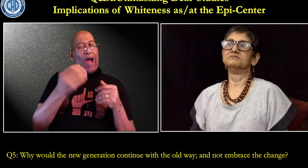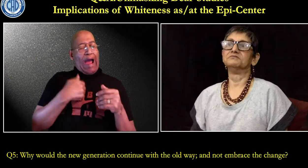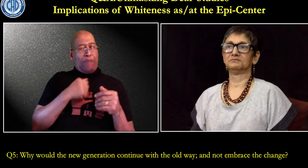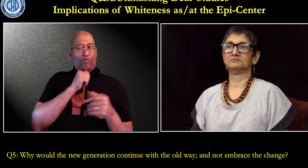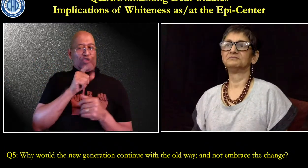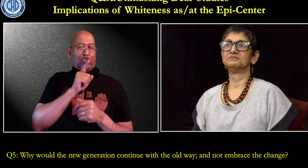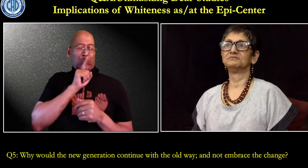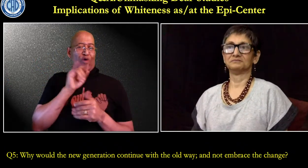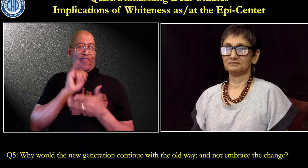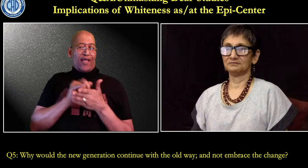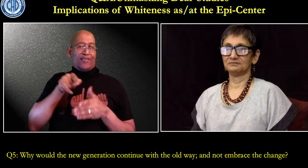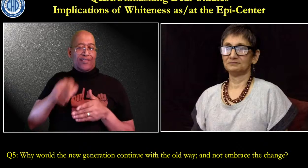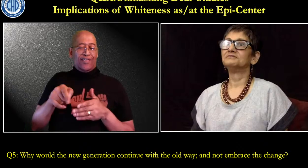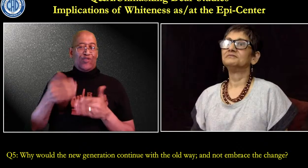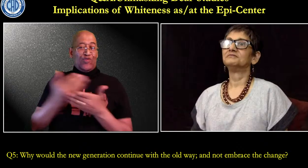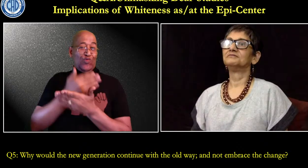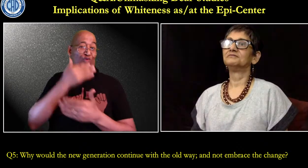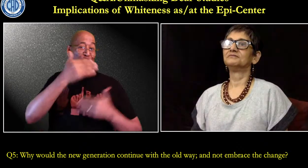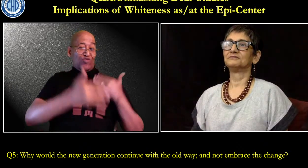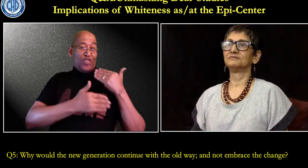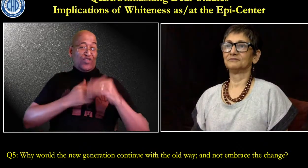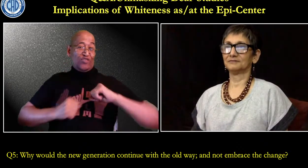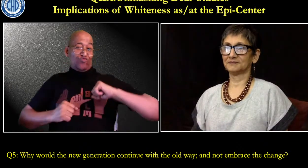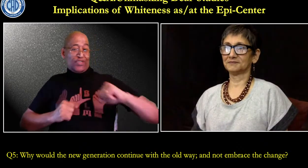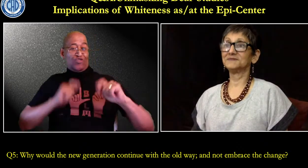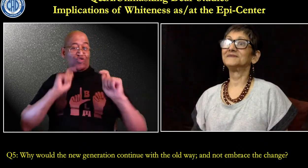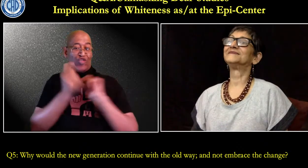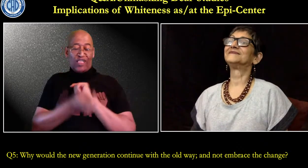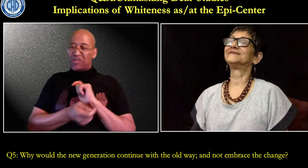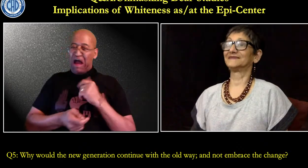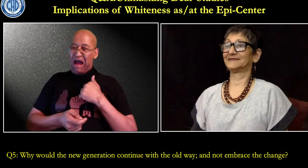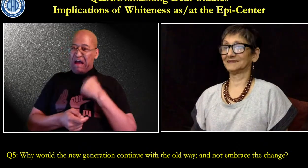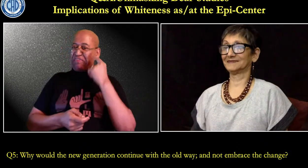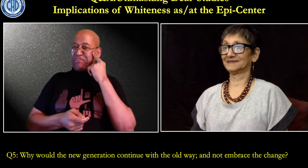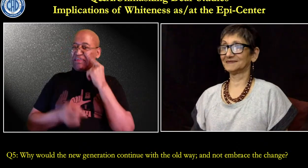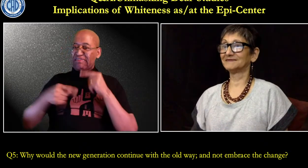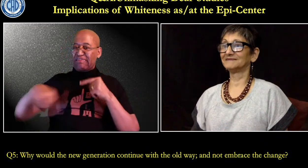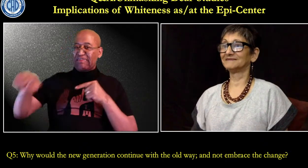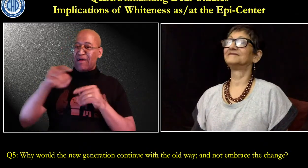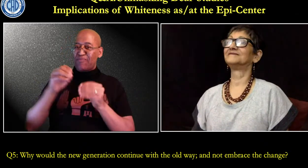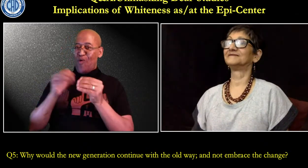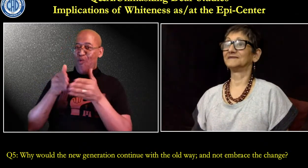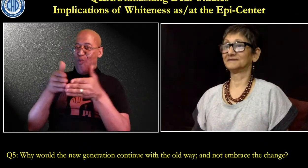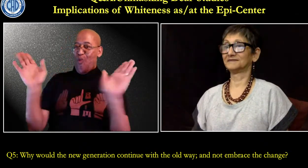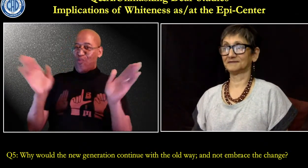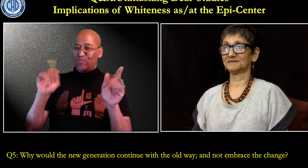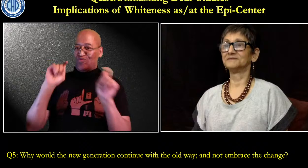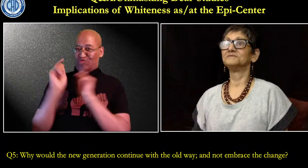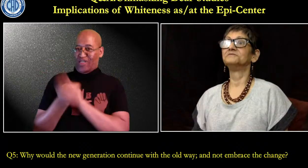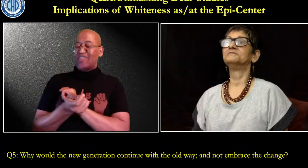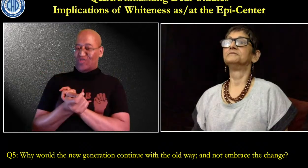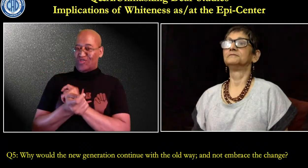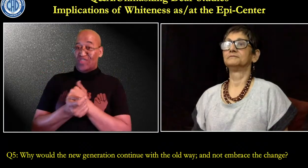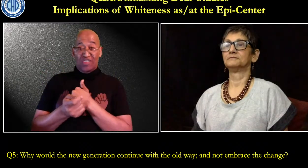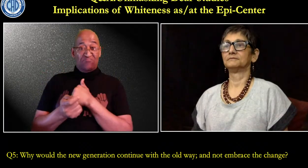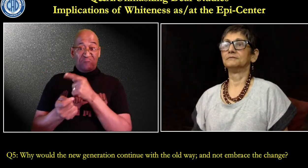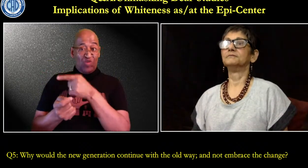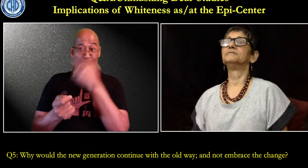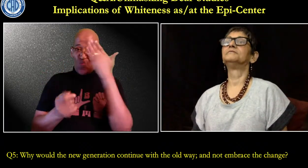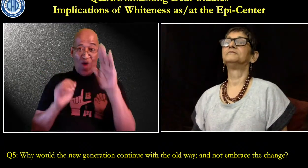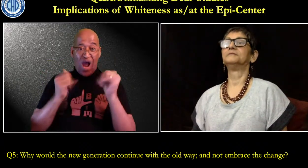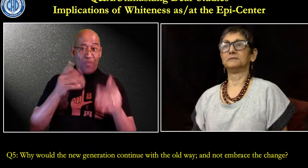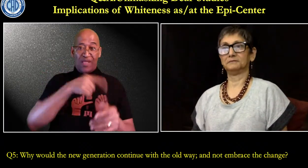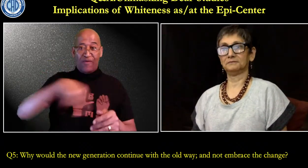It needs to be a whatever type of thinking to just have new ideas, new generation. The resistance from